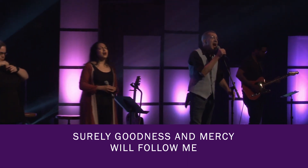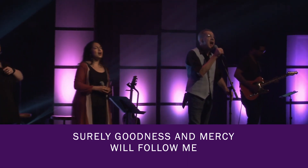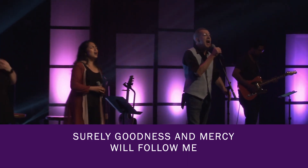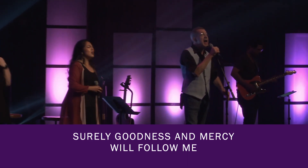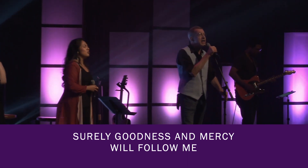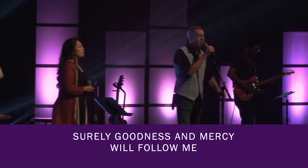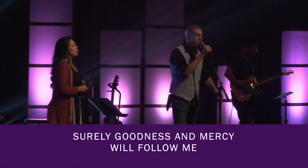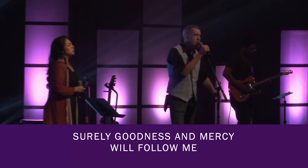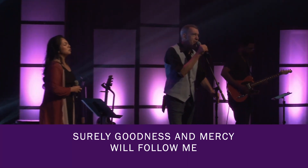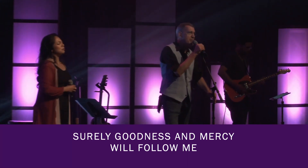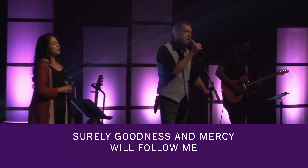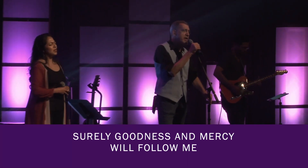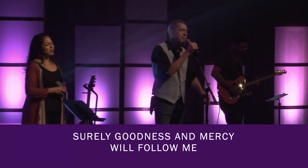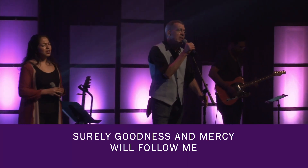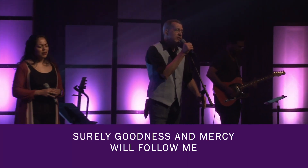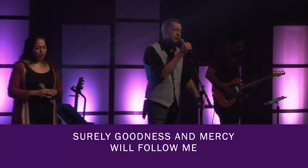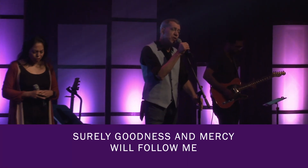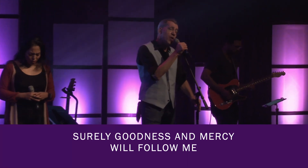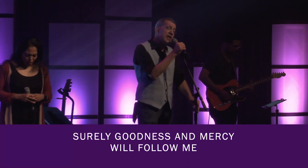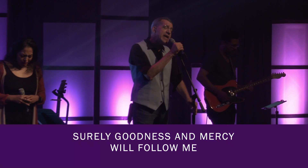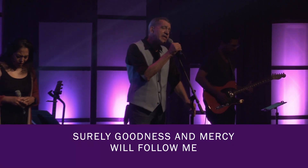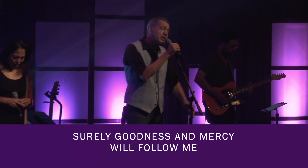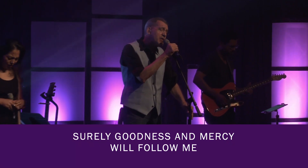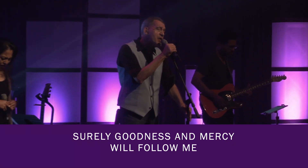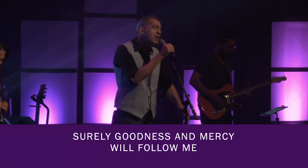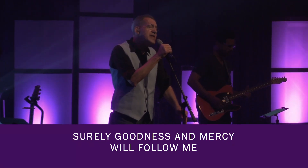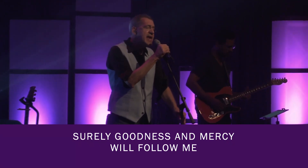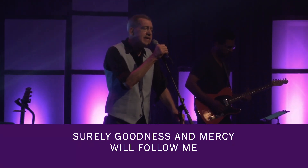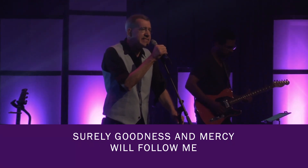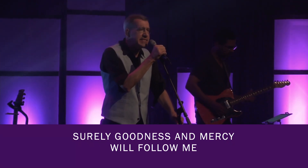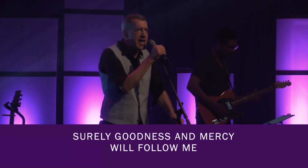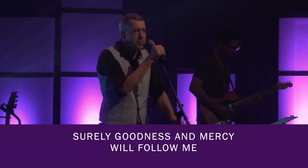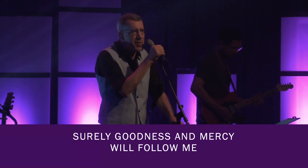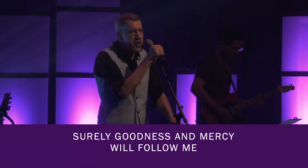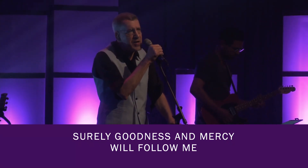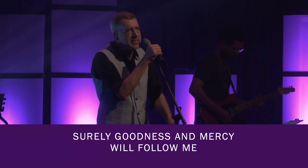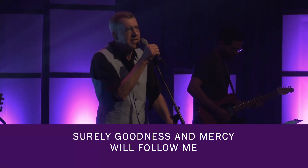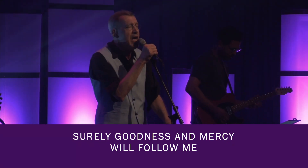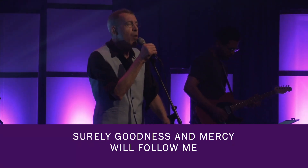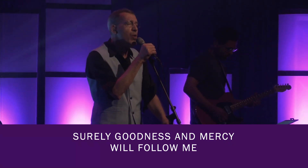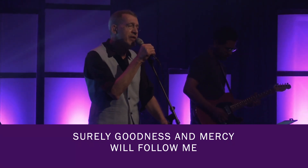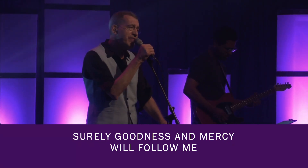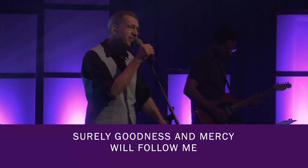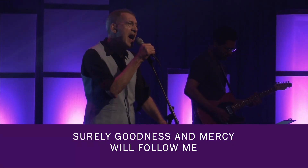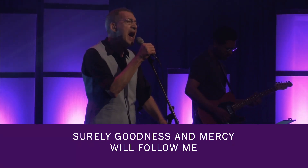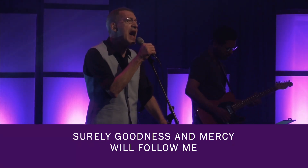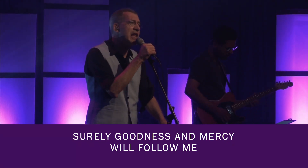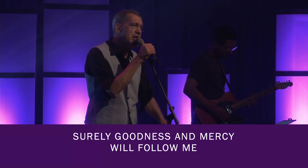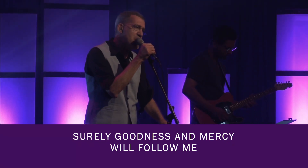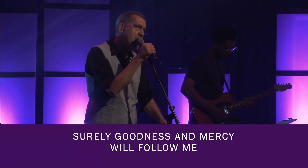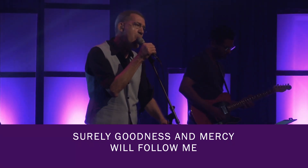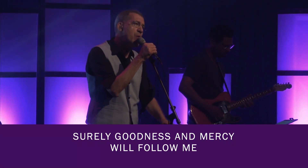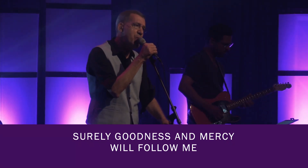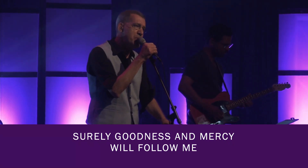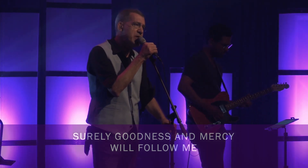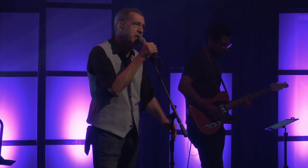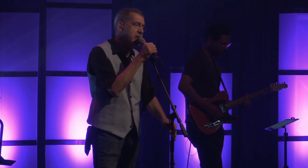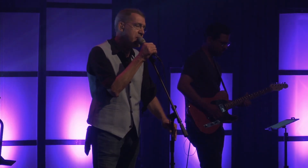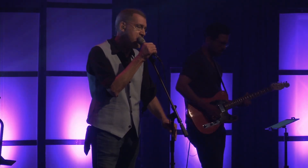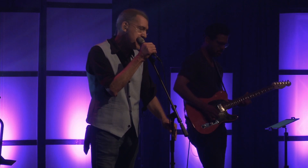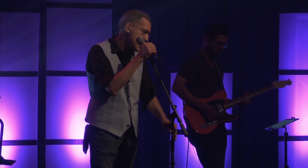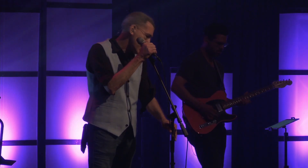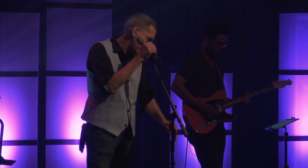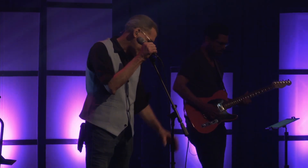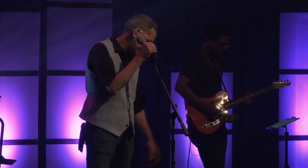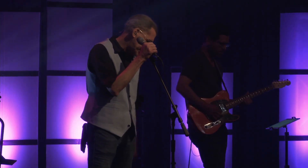will follow me. Surely goodness and mercy will follow